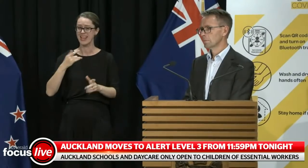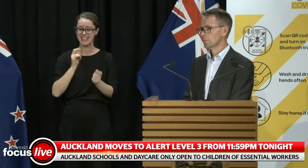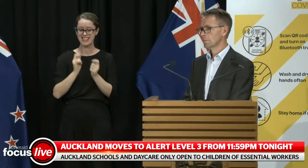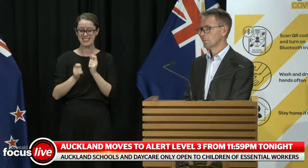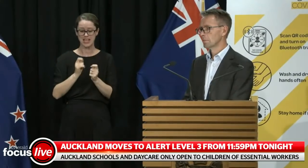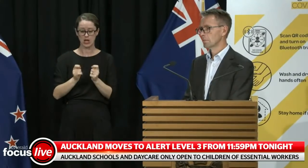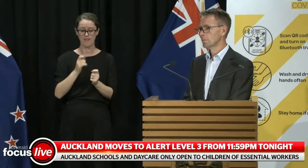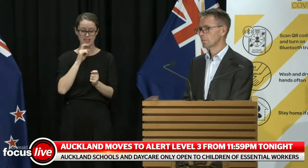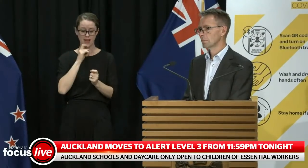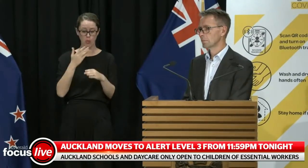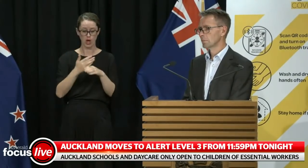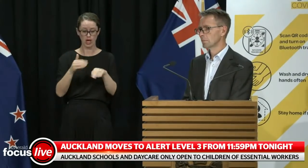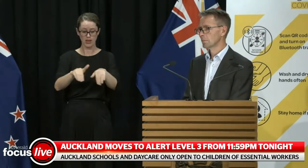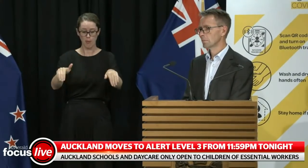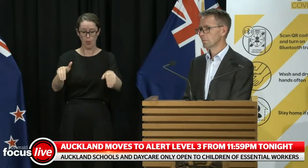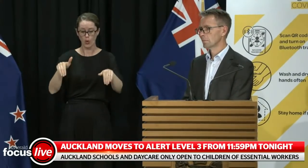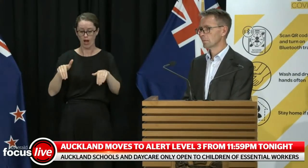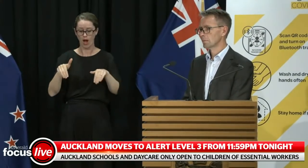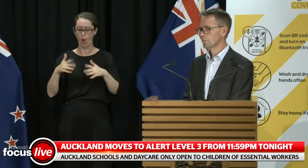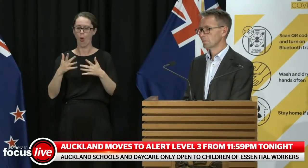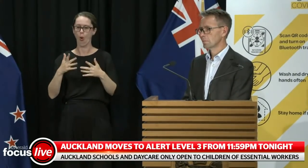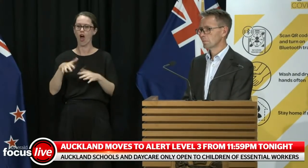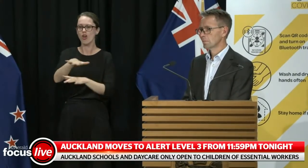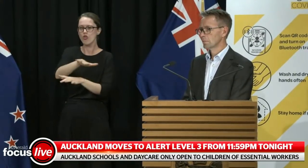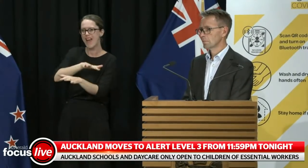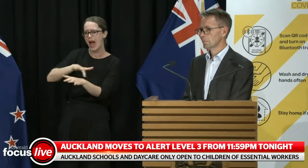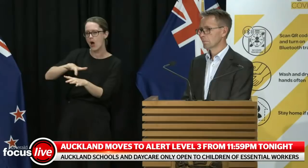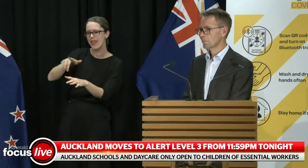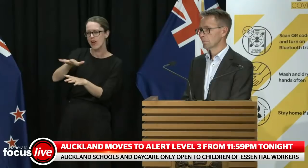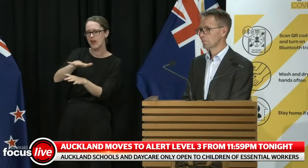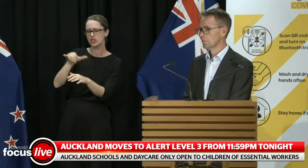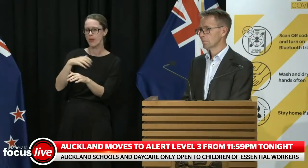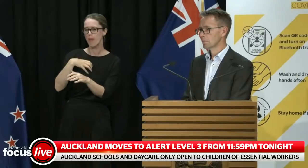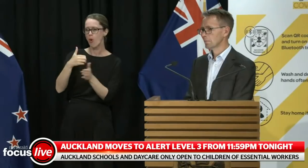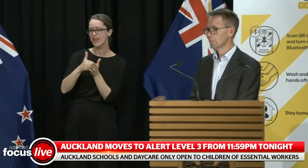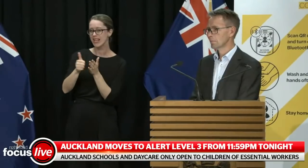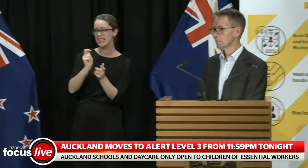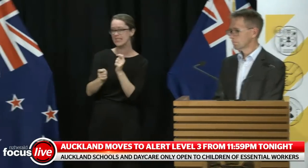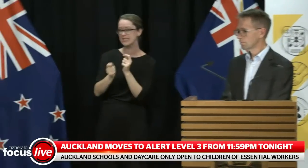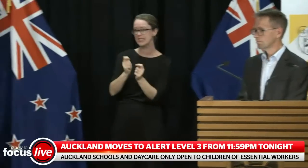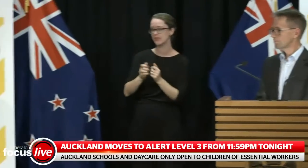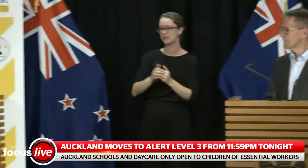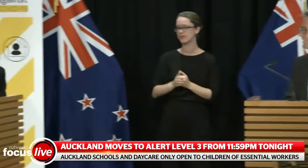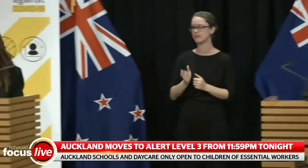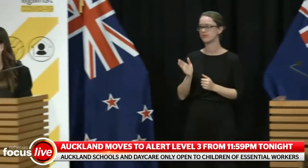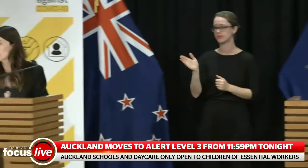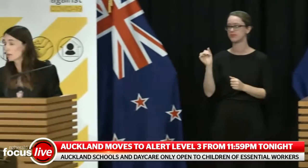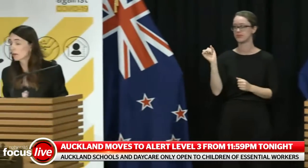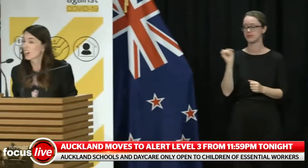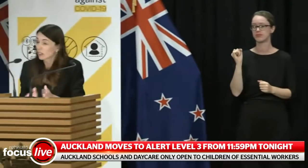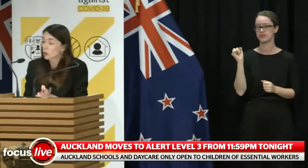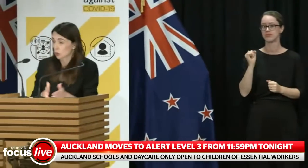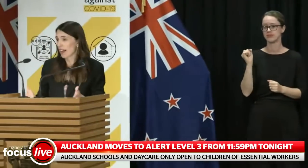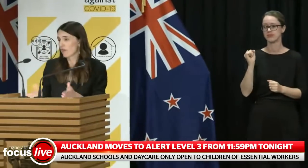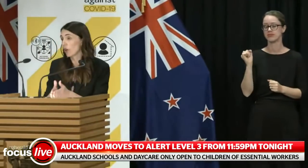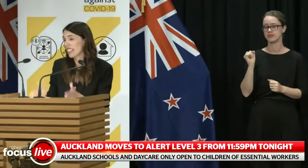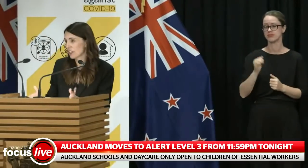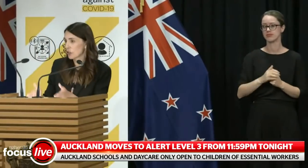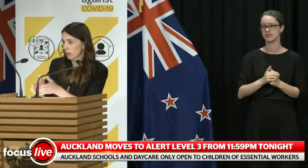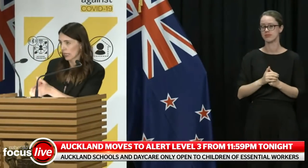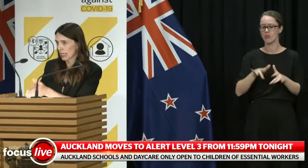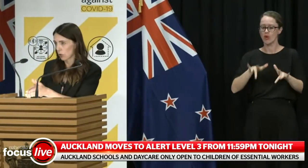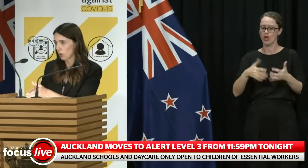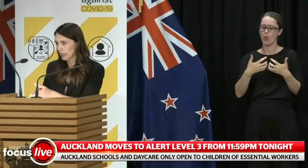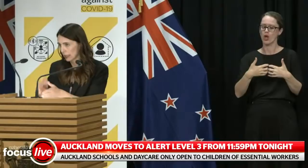testing of staff who may not necessarily come face to face with COVID? Yeah, so keep in mind, of course, we have not